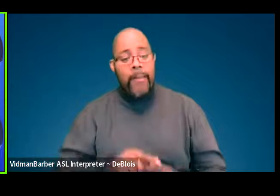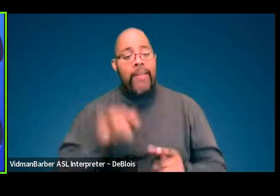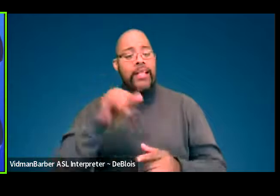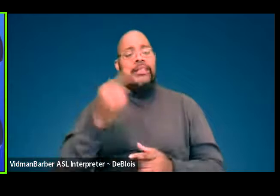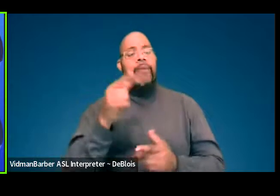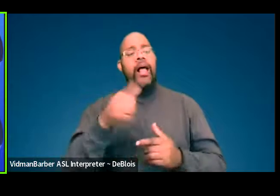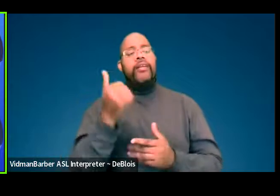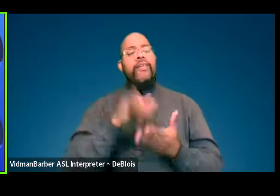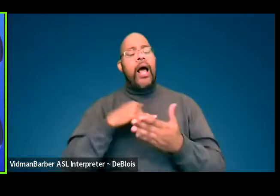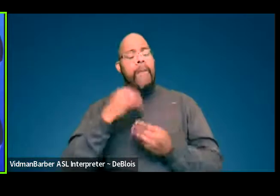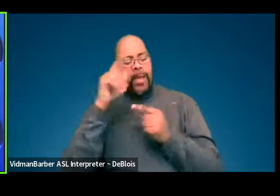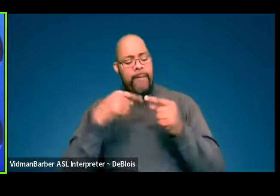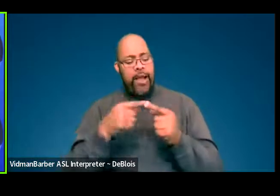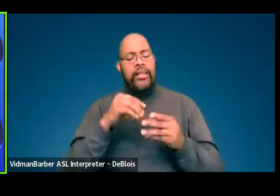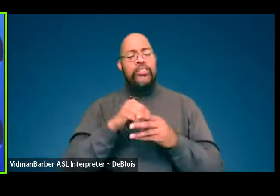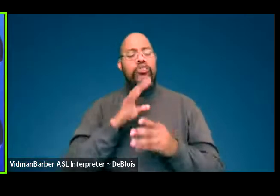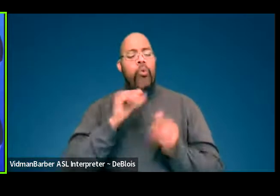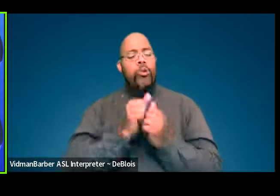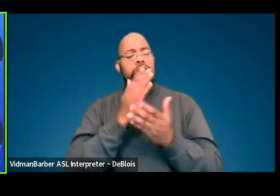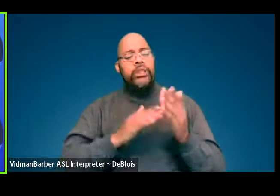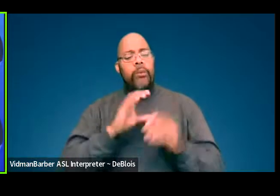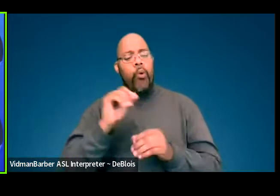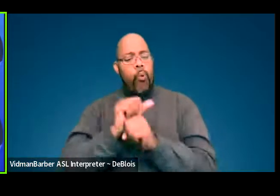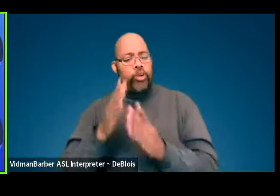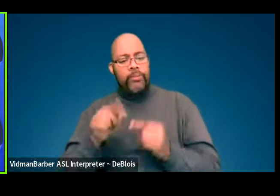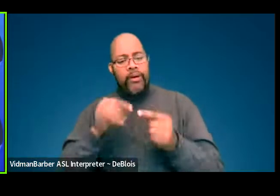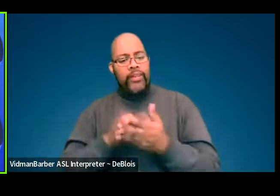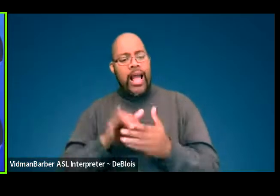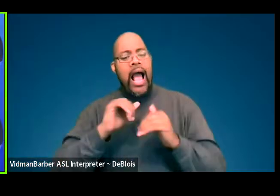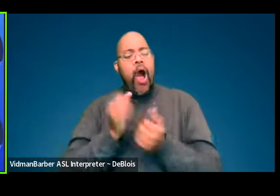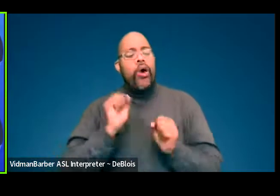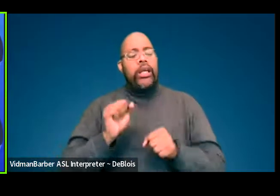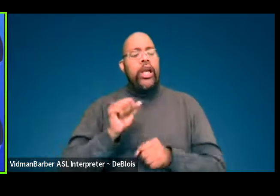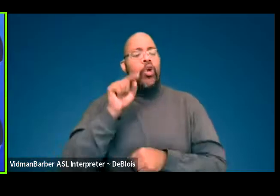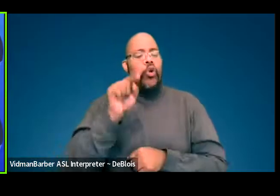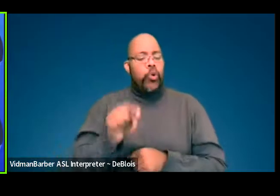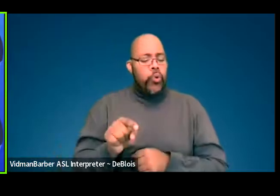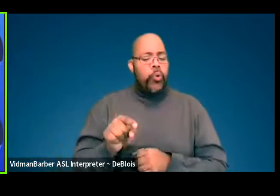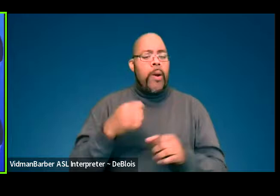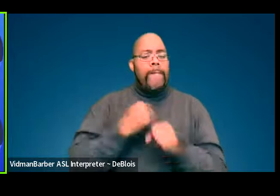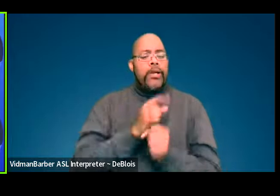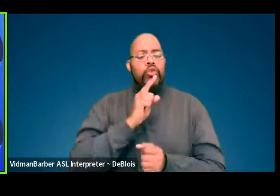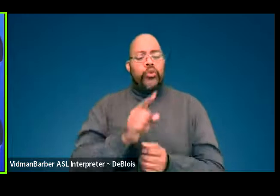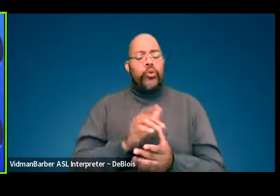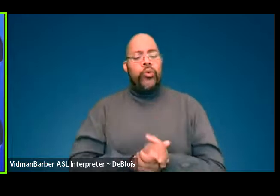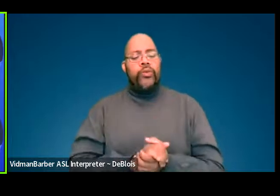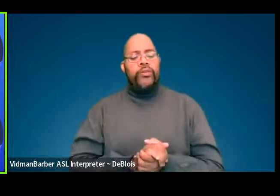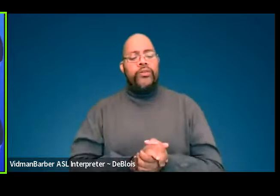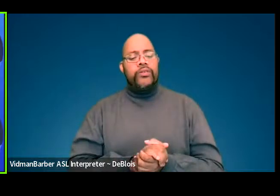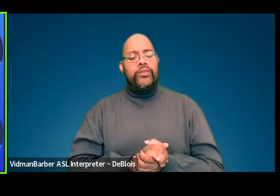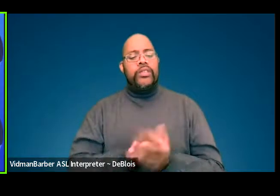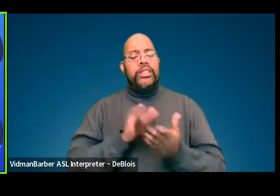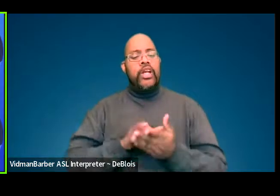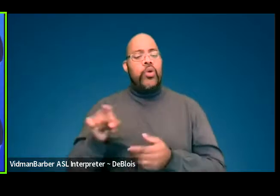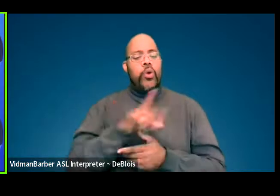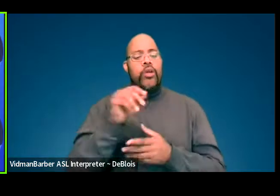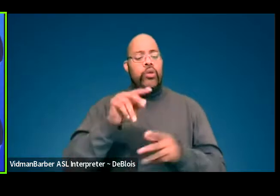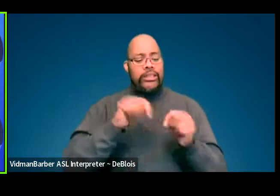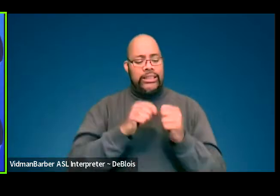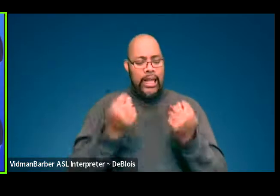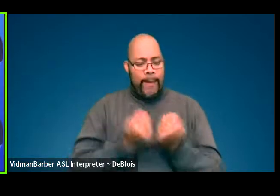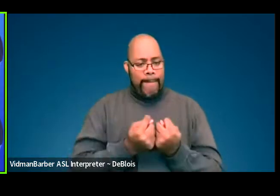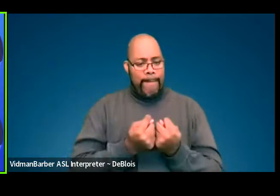something else that I've been thinking about and talking to some colleagues about. Is like, how can you make sure you and your